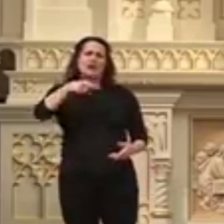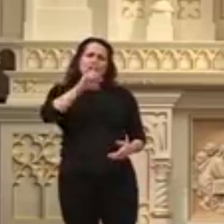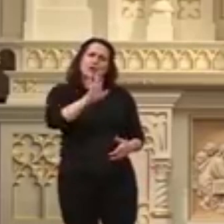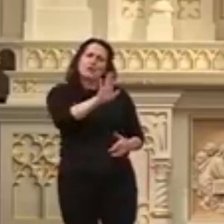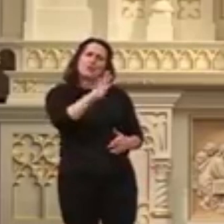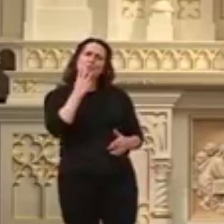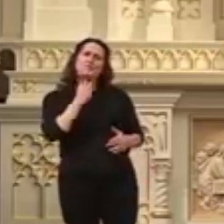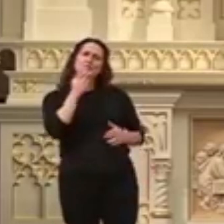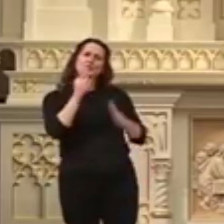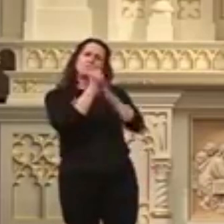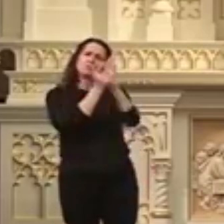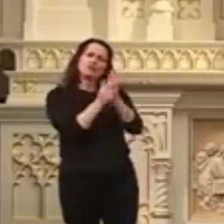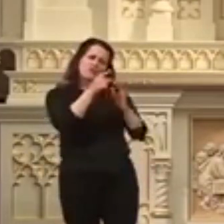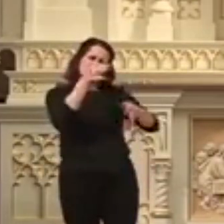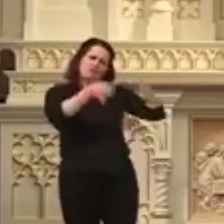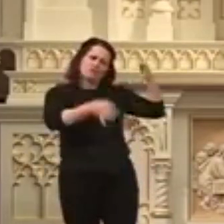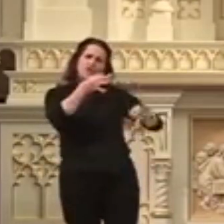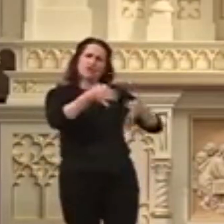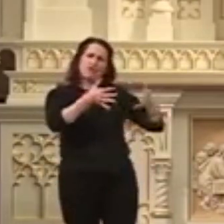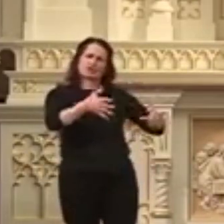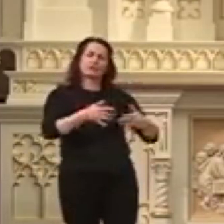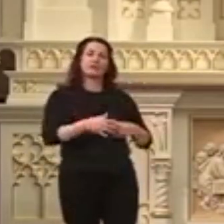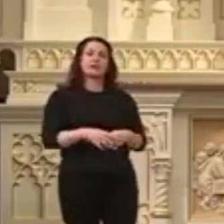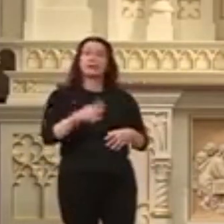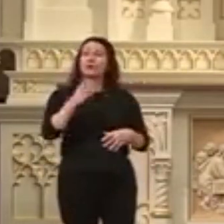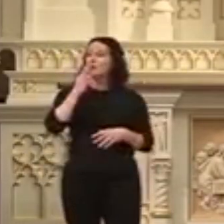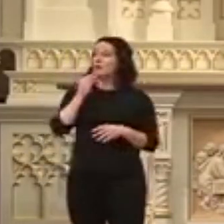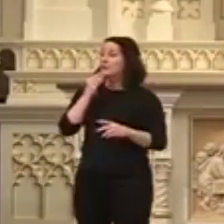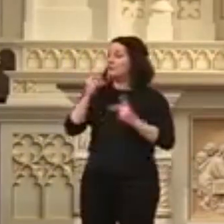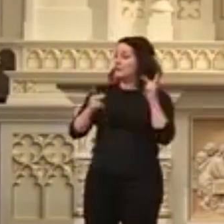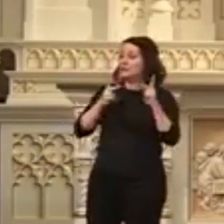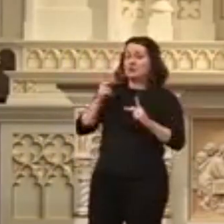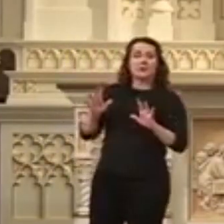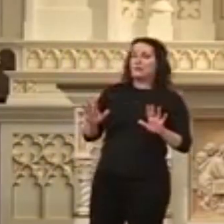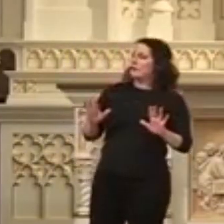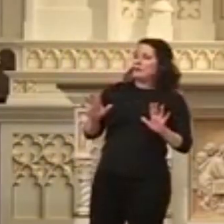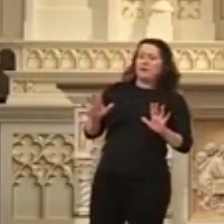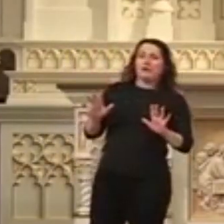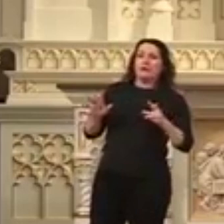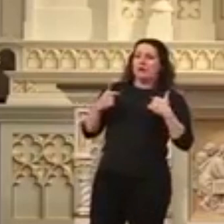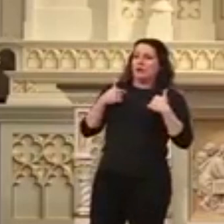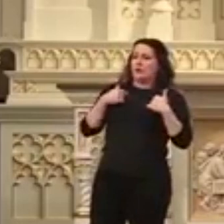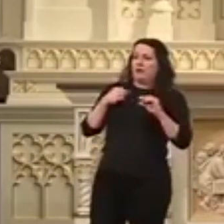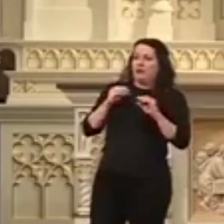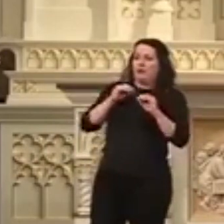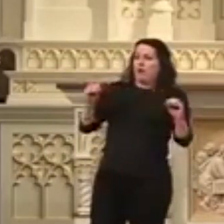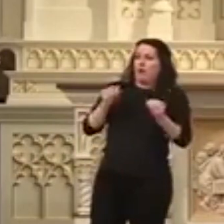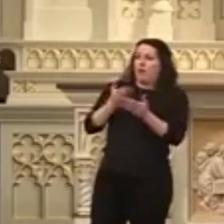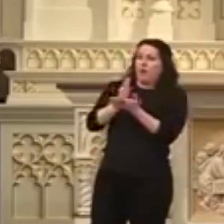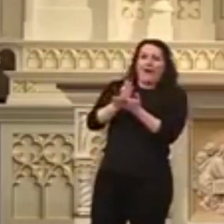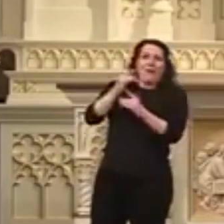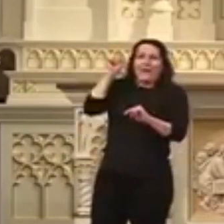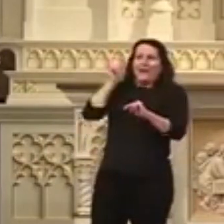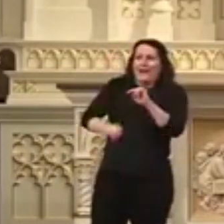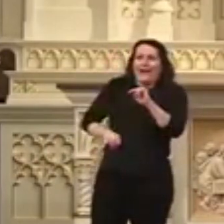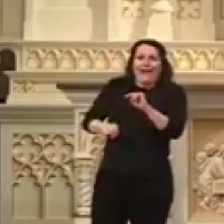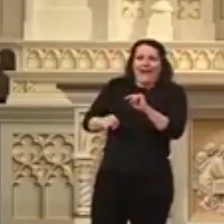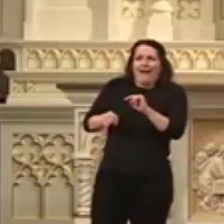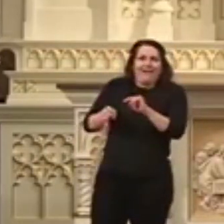law. The Jews answered him, we do not have the right to execute